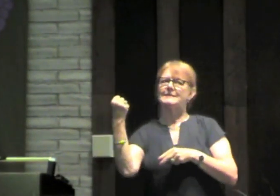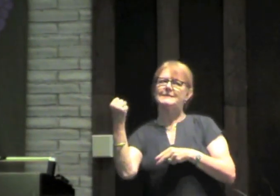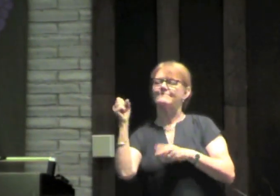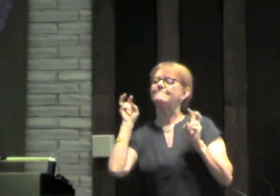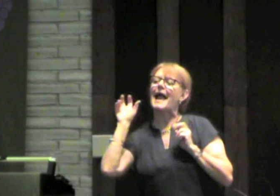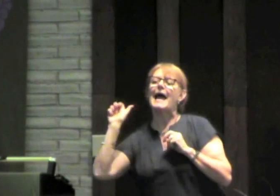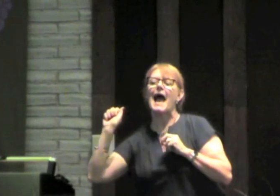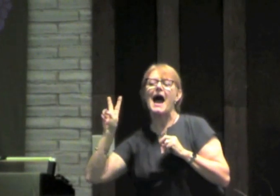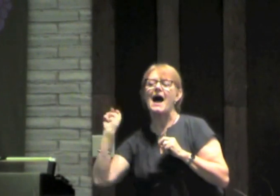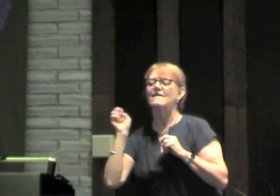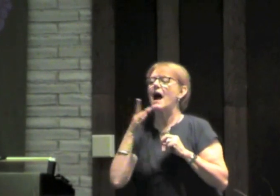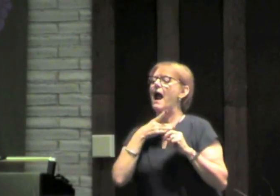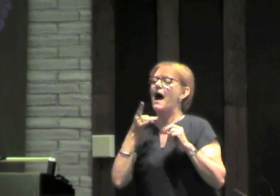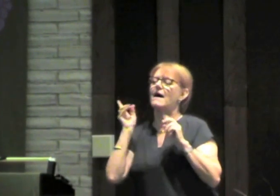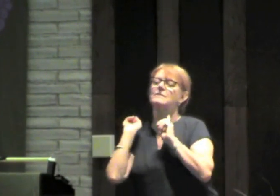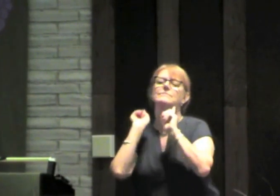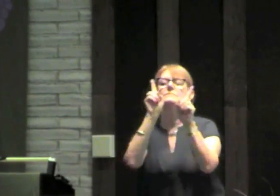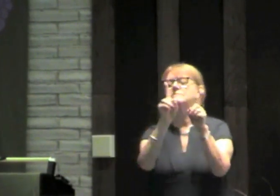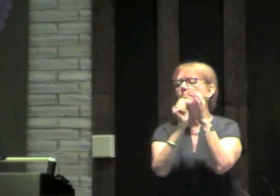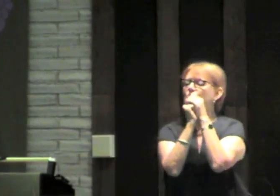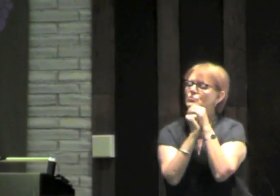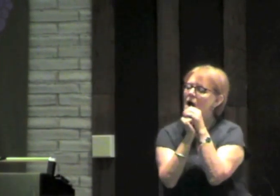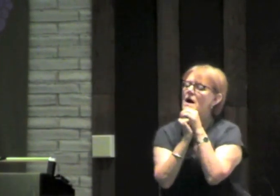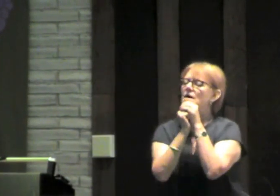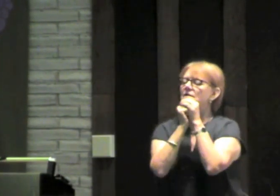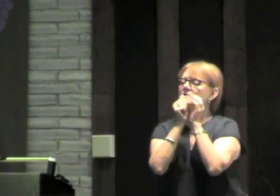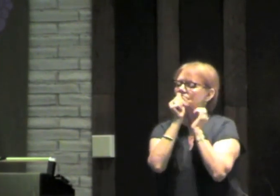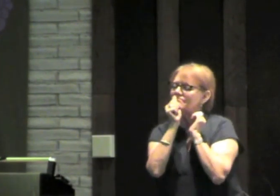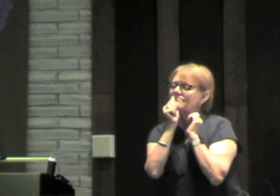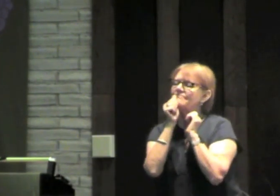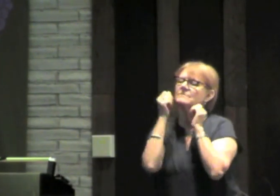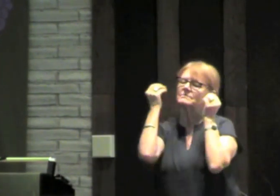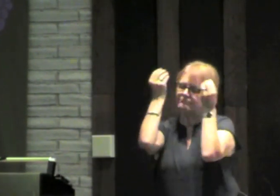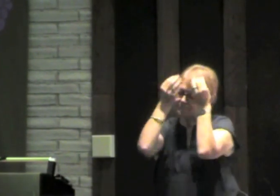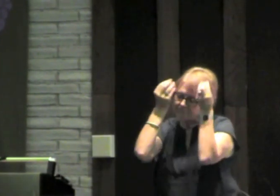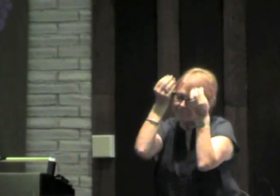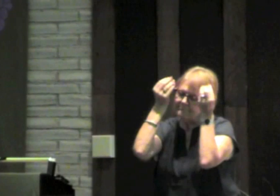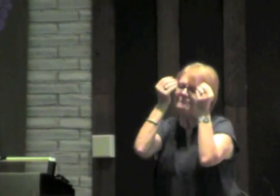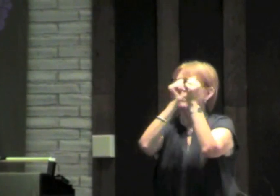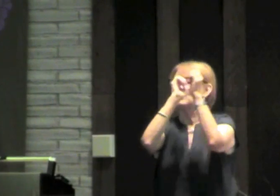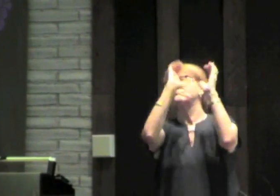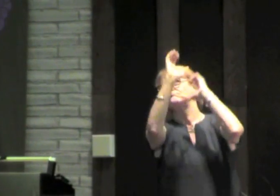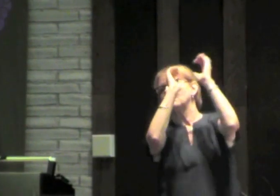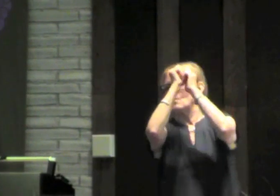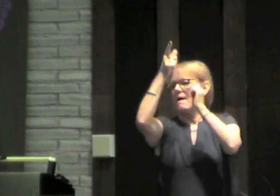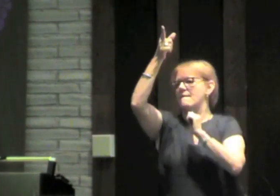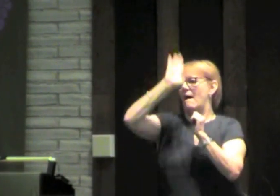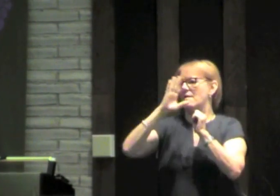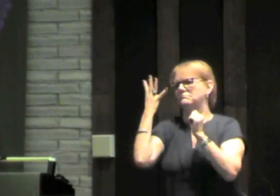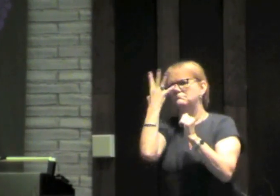And people call this Elijah's Cave. And they like to come and have their private meditations and private worship time.